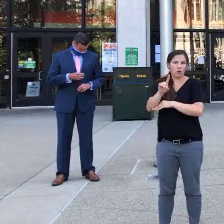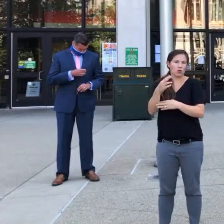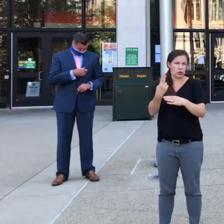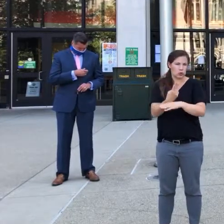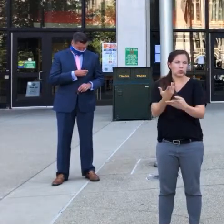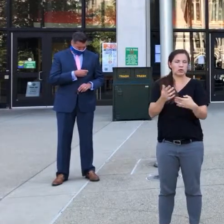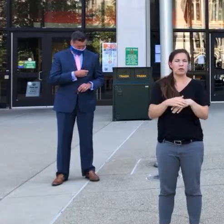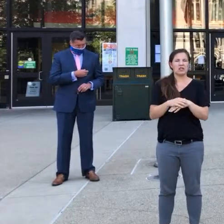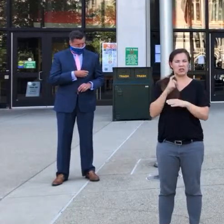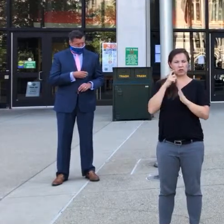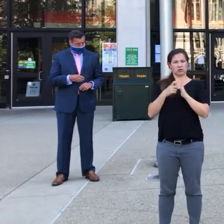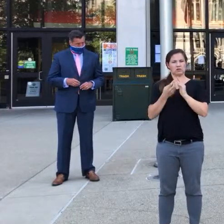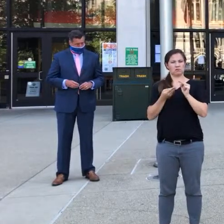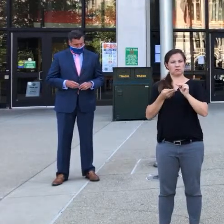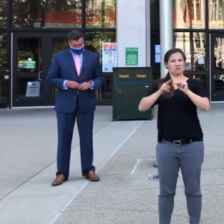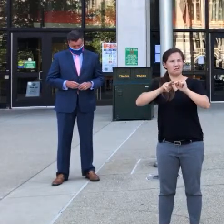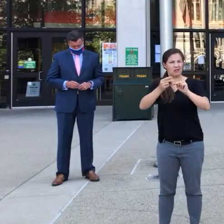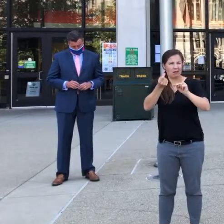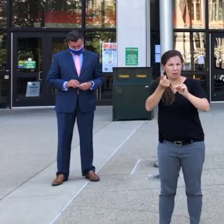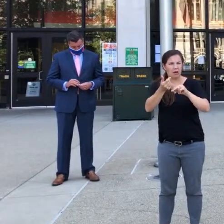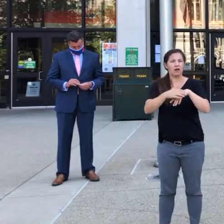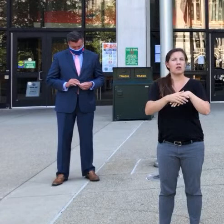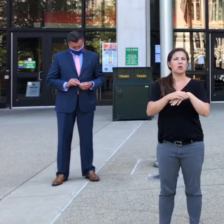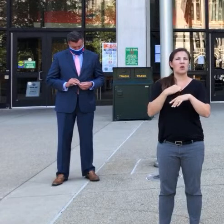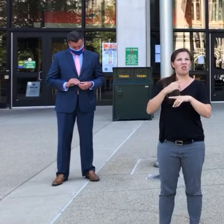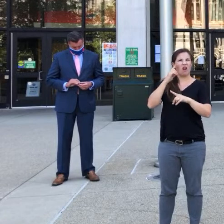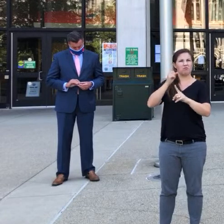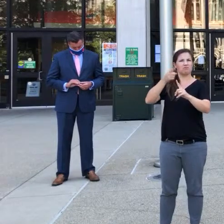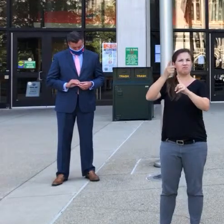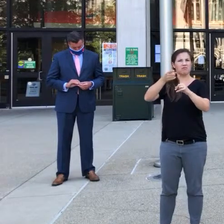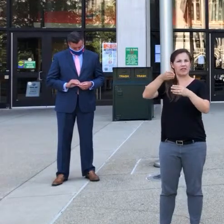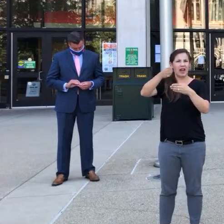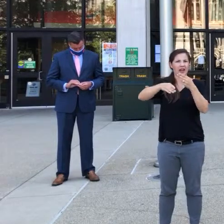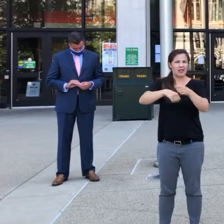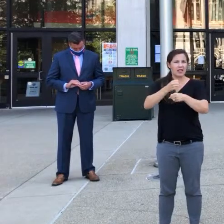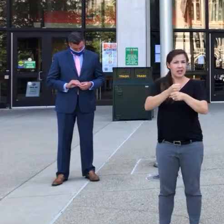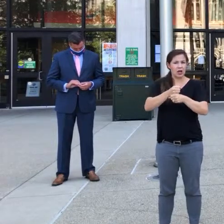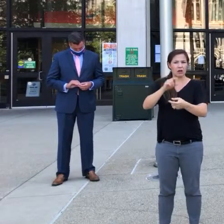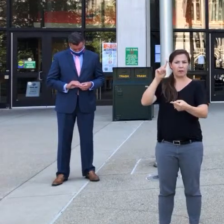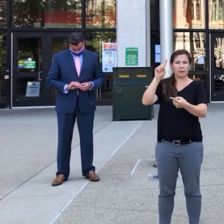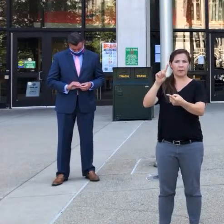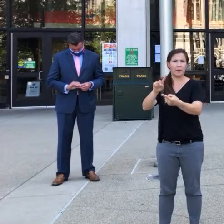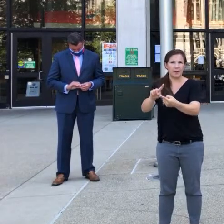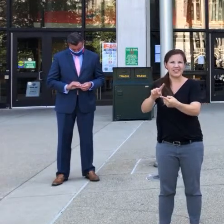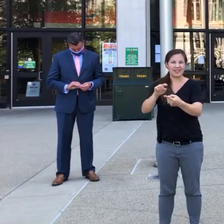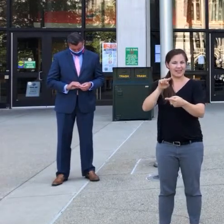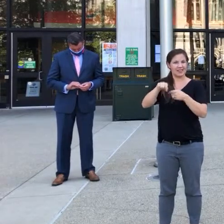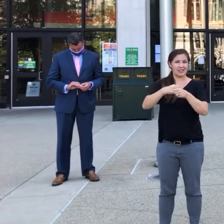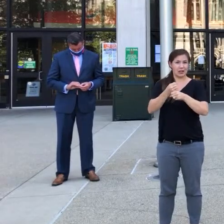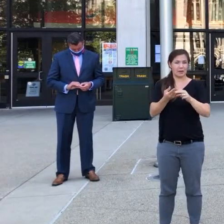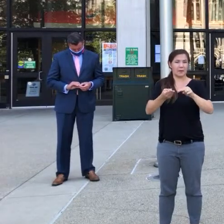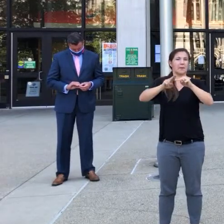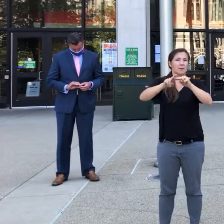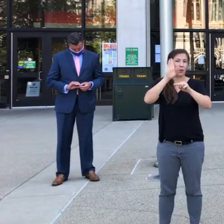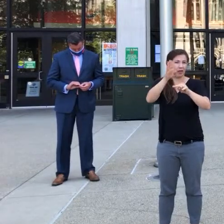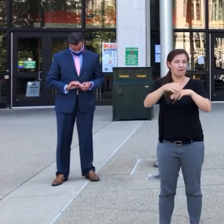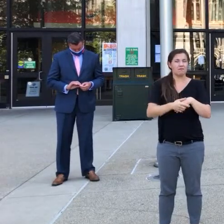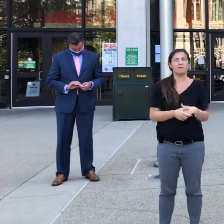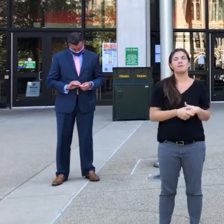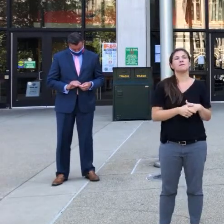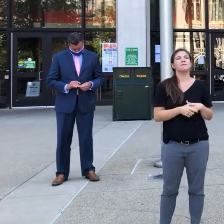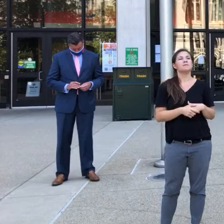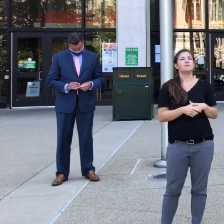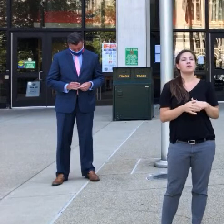slight increase from where we think we will end up at the end of the year compared to last year. As it pertains right now, we have